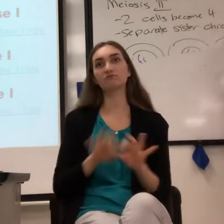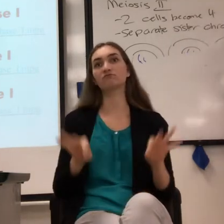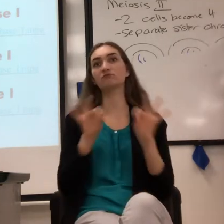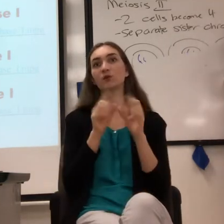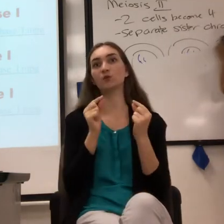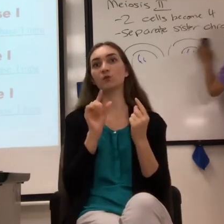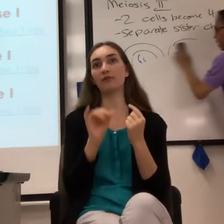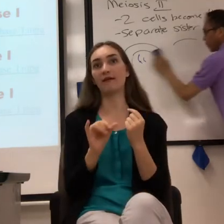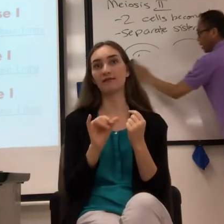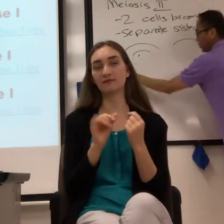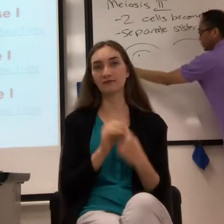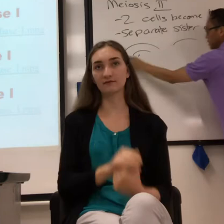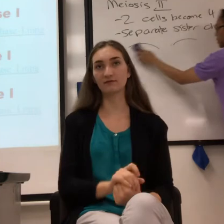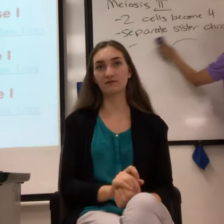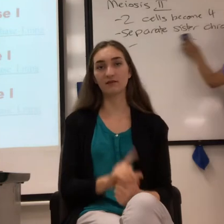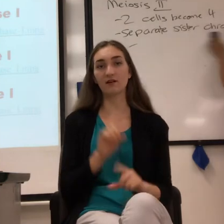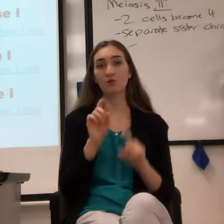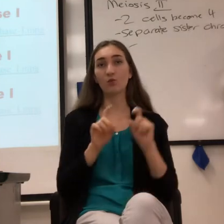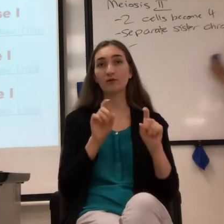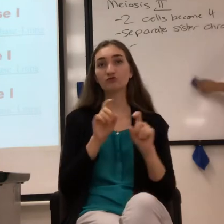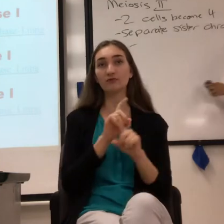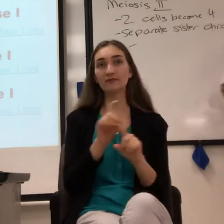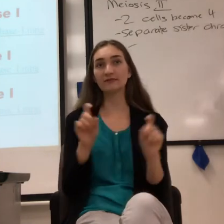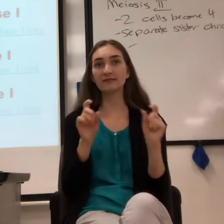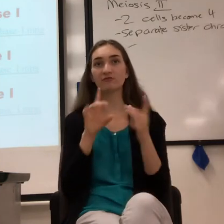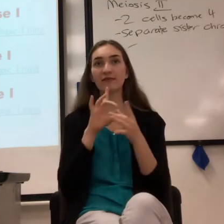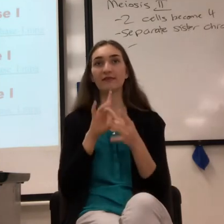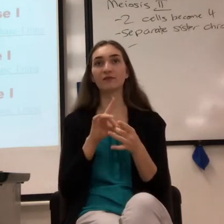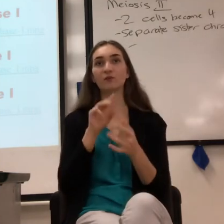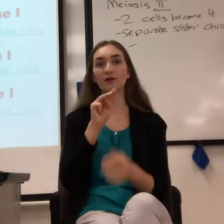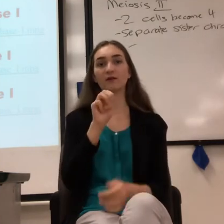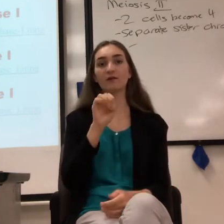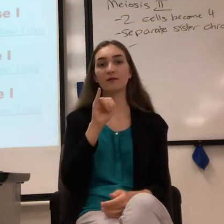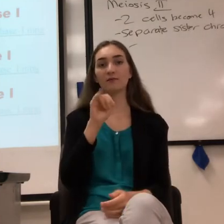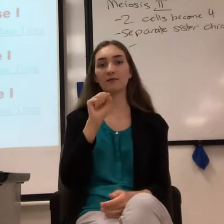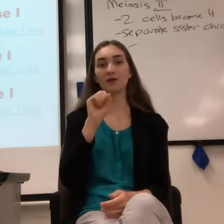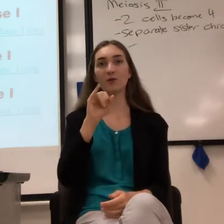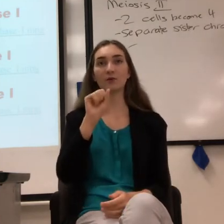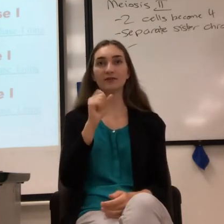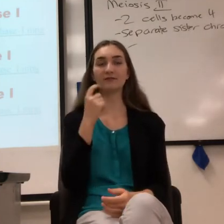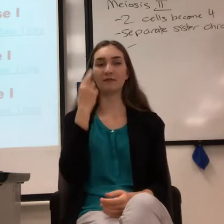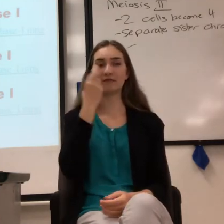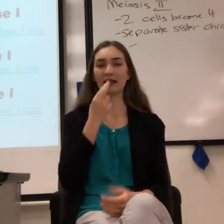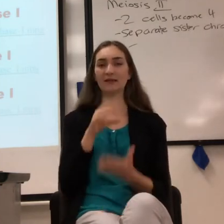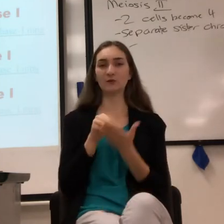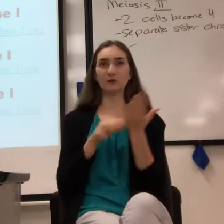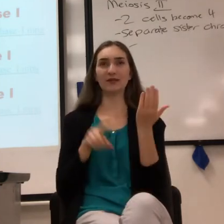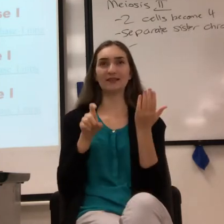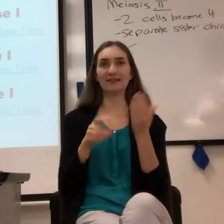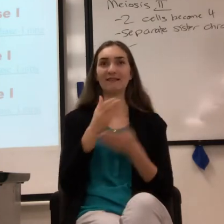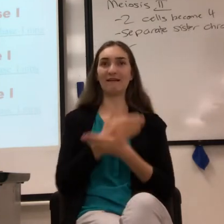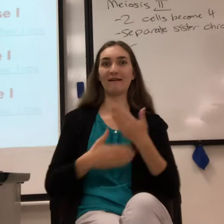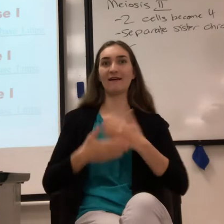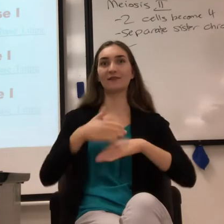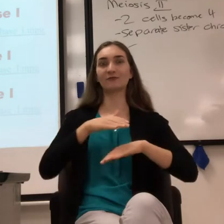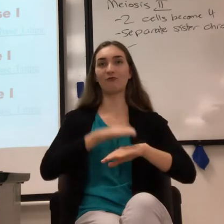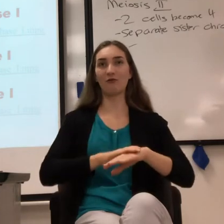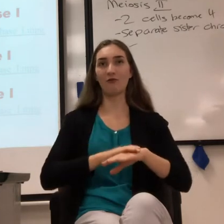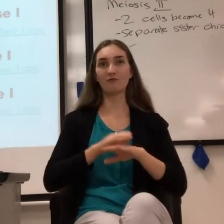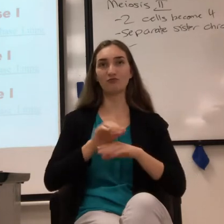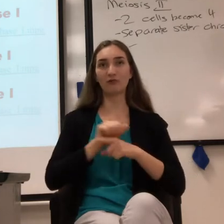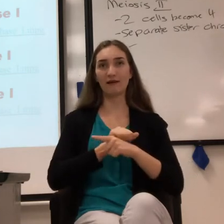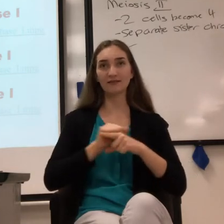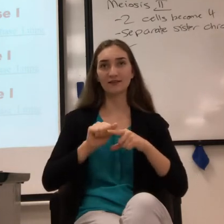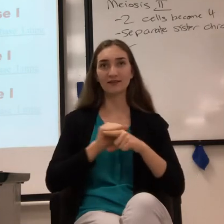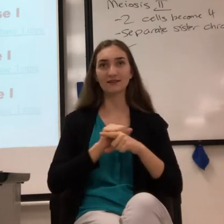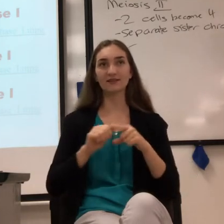The questions I get asked about meiosis, I realize students need a hands-on practice just to get it down okay. And I had my daughter